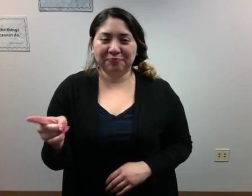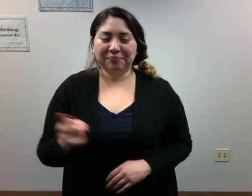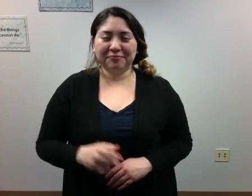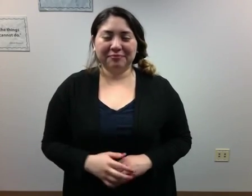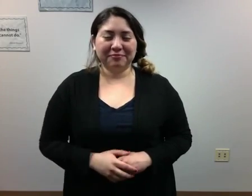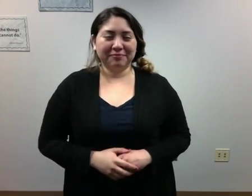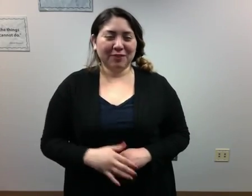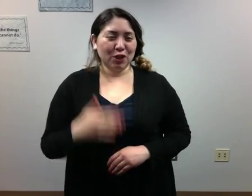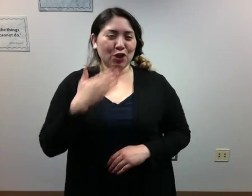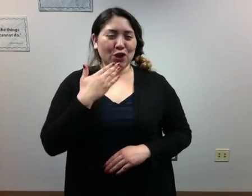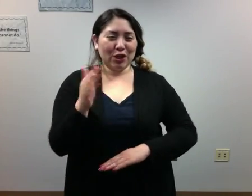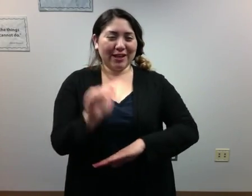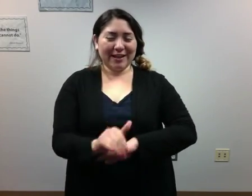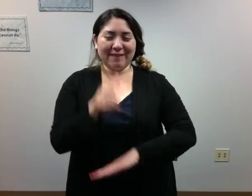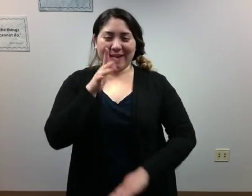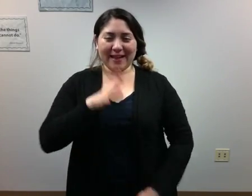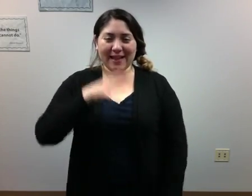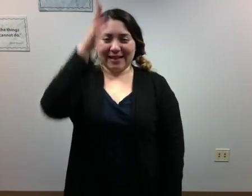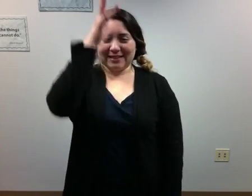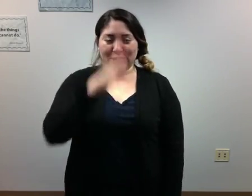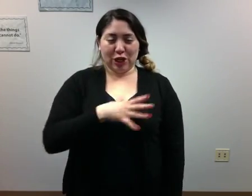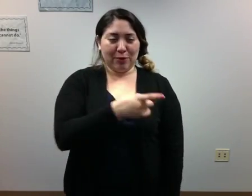Good evening, ladies and gentlemen.